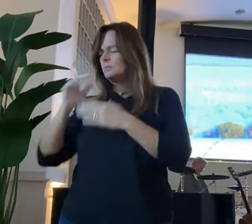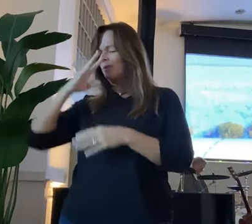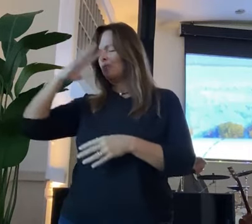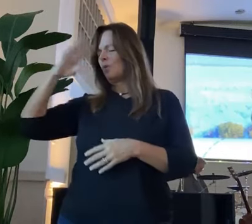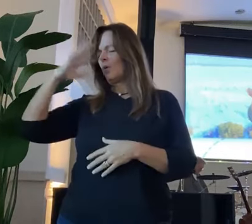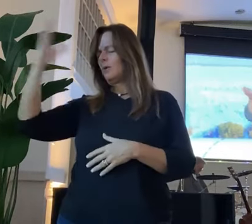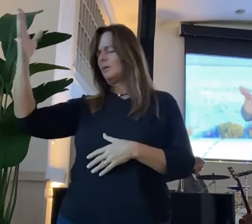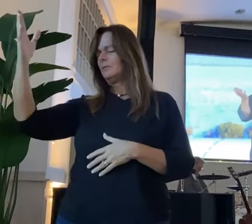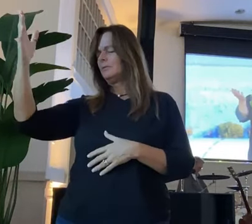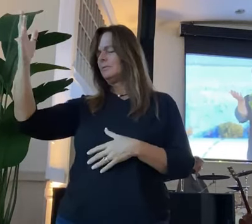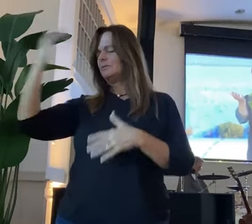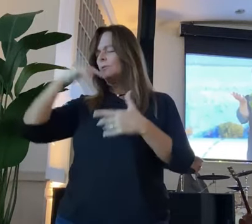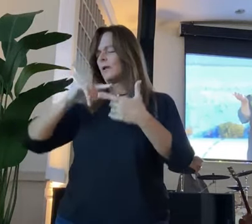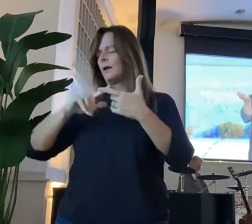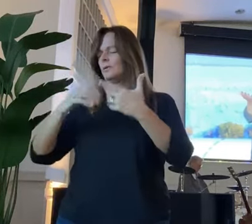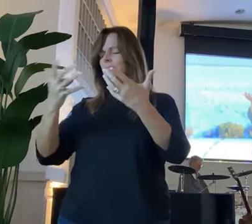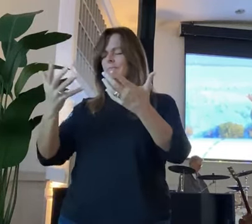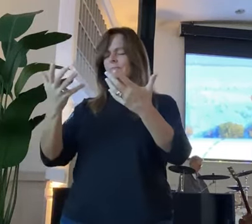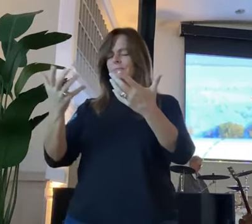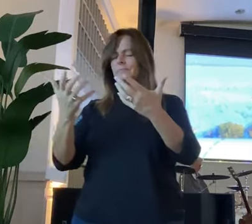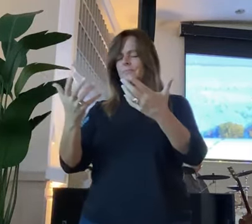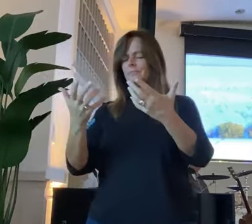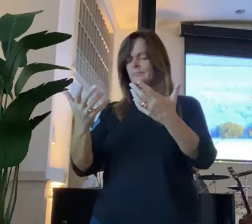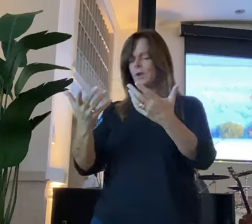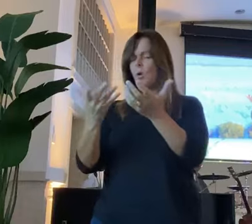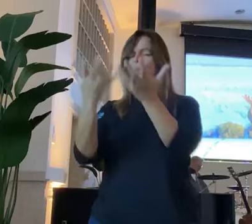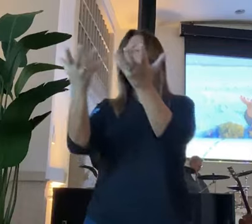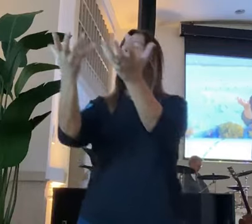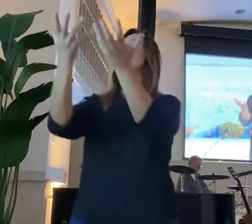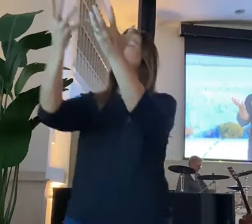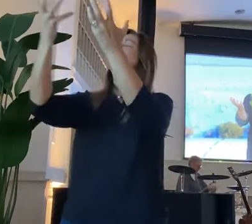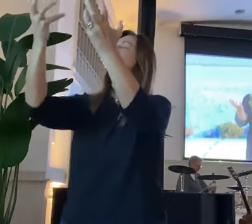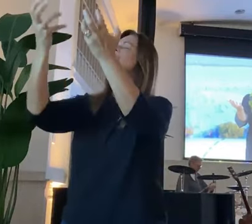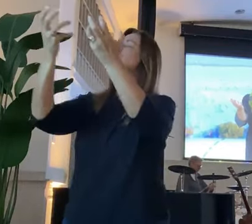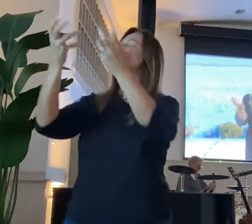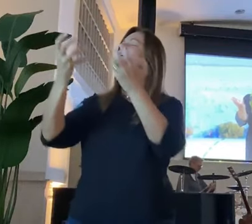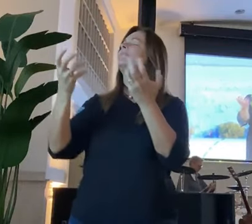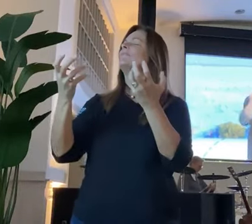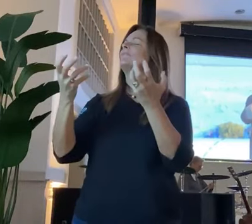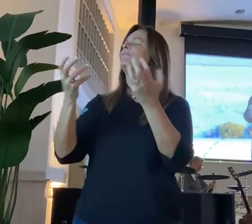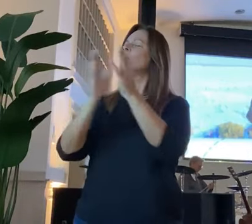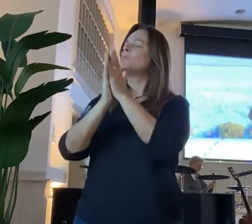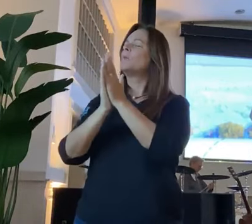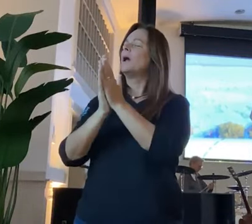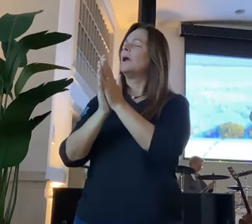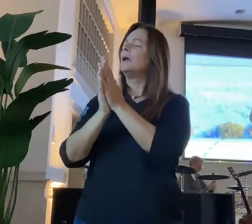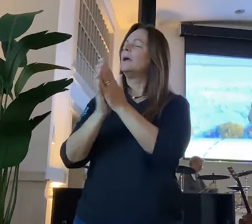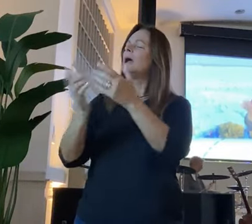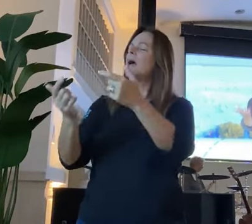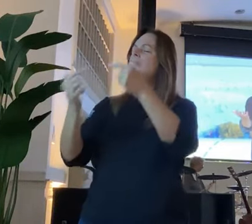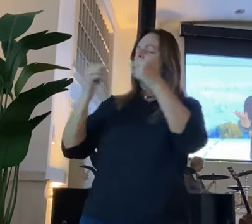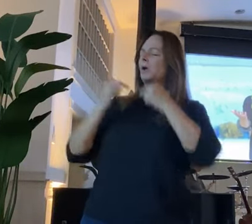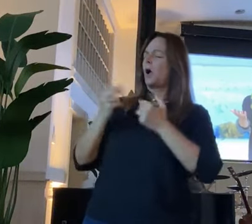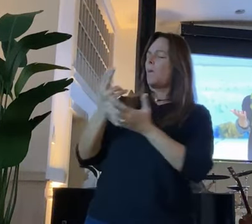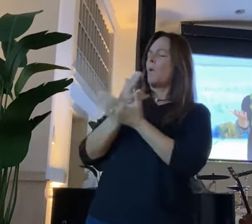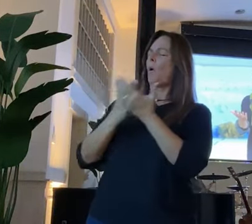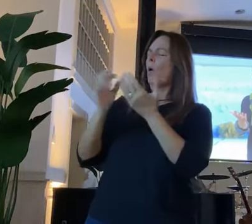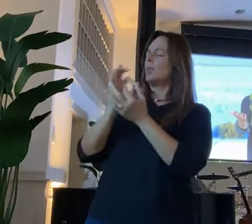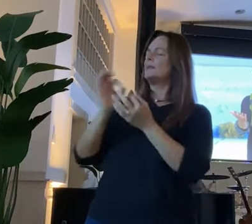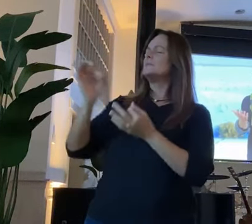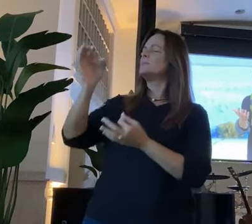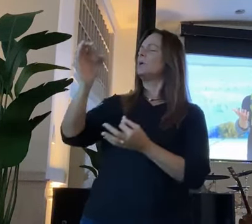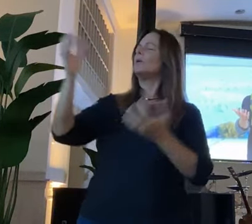And now, would you just open your hands up in a posture of receiving? We're going to pray, come Holy Spirit. Would you just say those words to Him? Come Holy